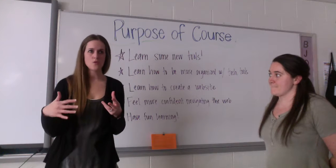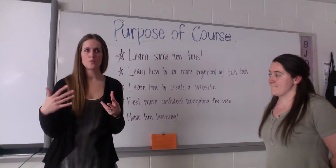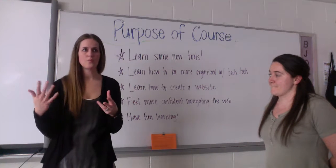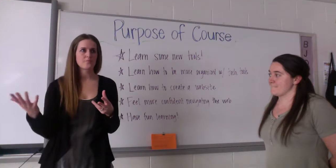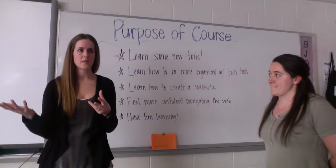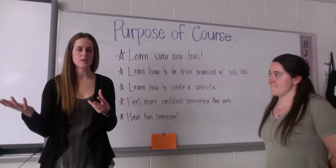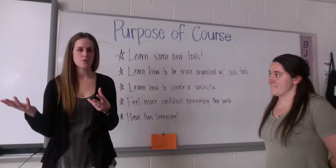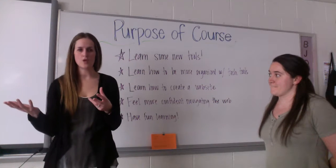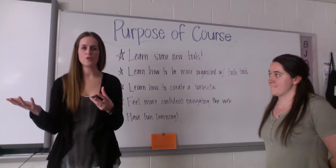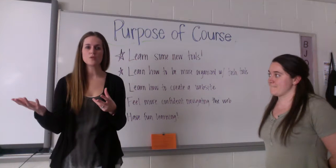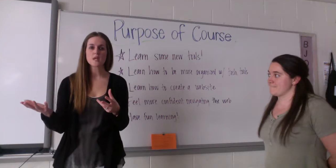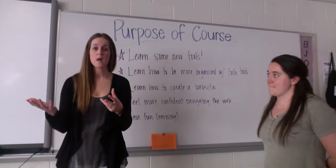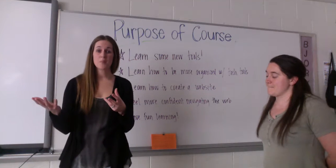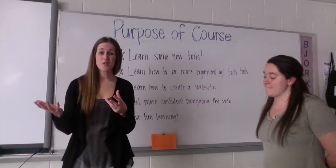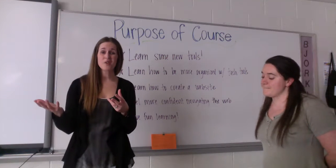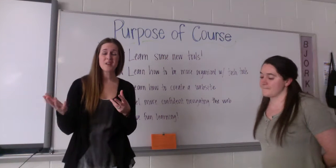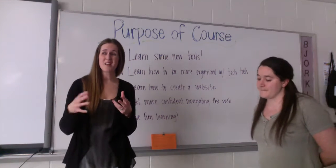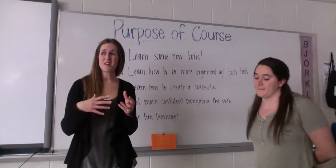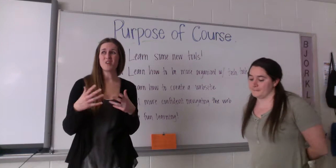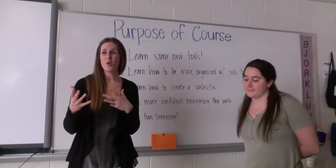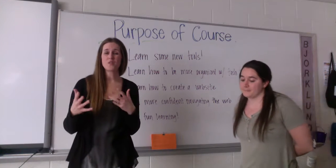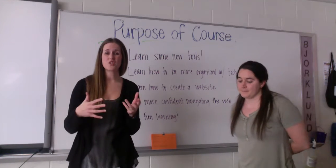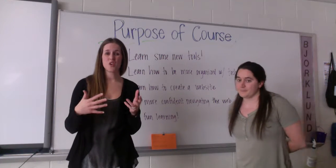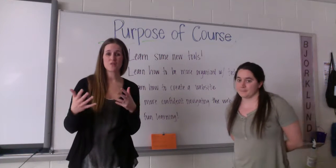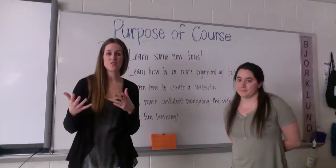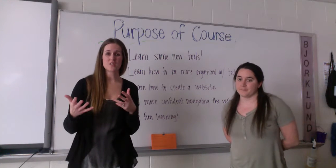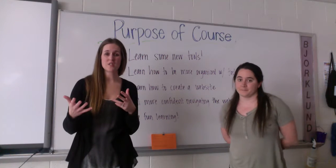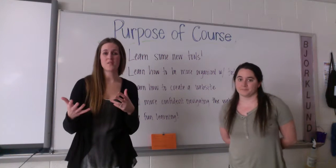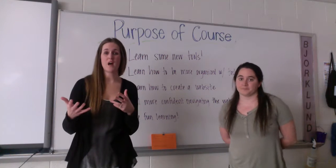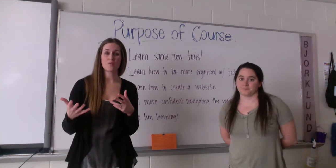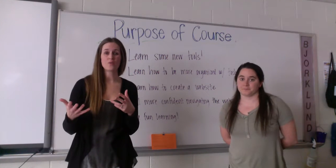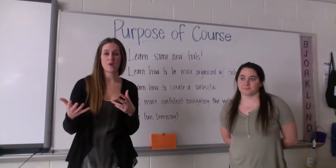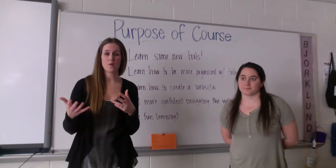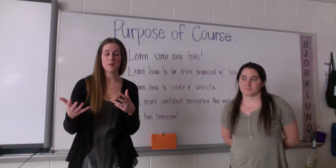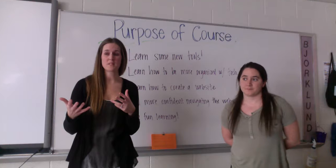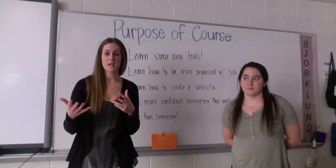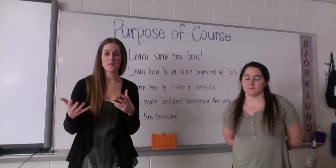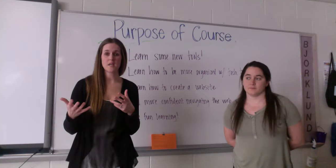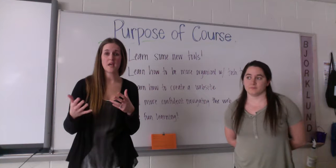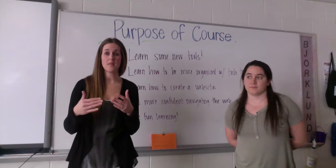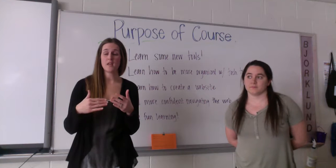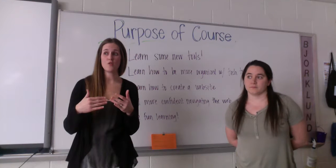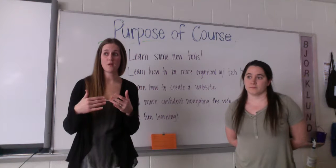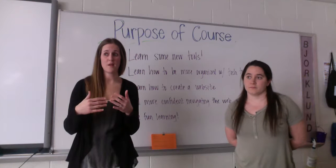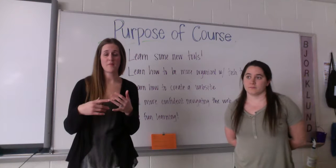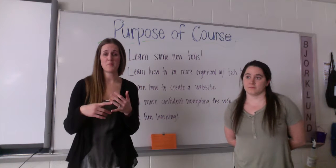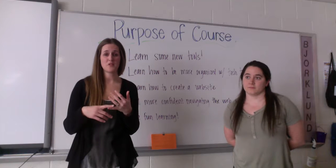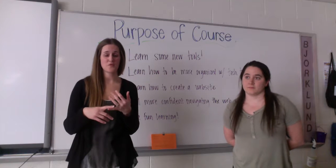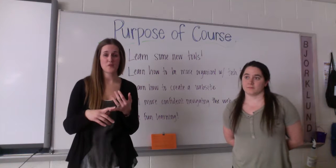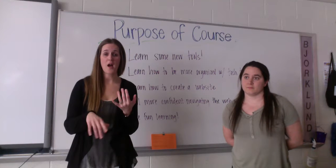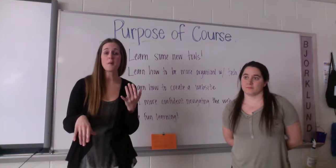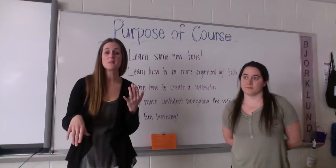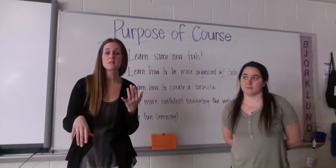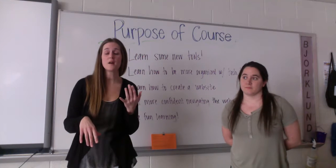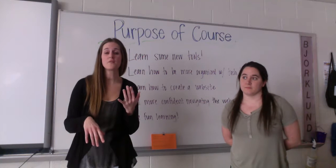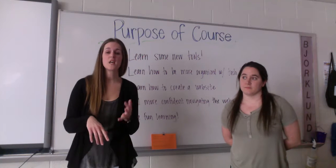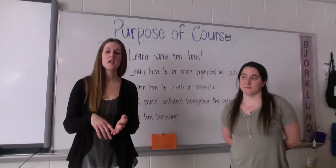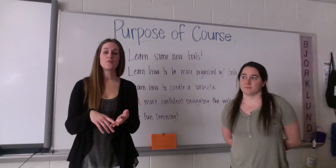new things that you can use, but you're going to kind of know the general gist of how to create a website. And then you can have it be just for hobby stuff. If you like